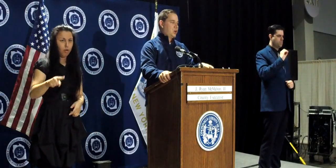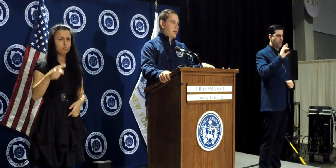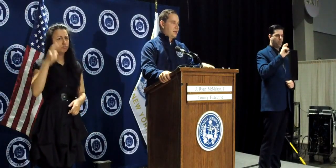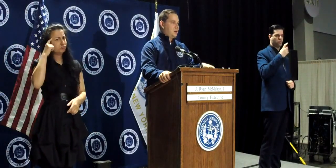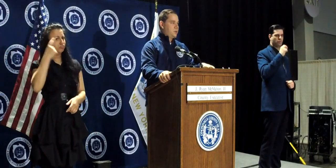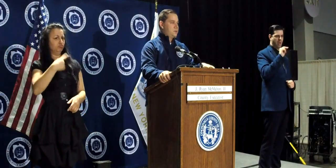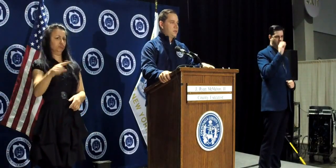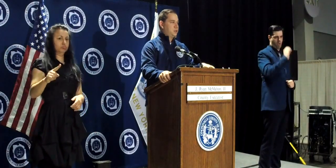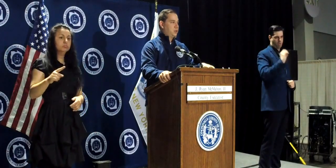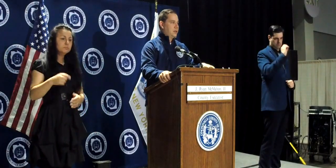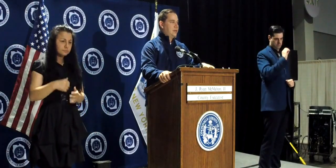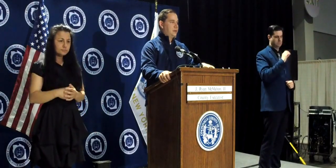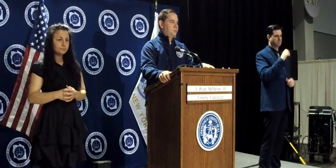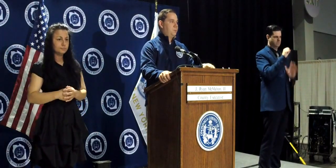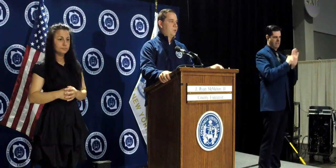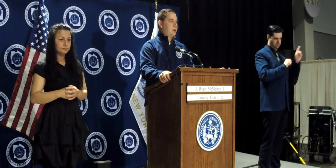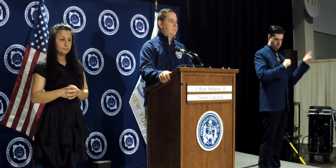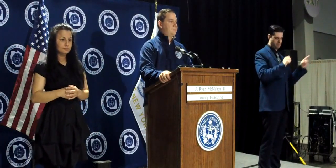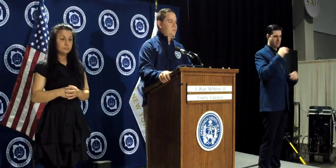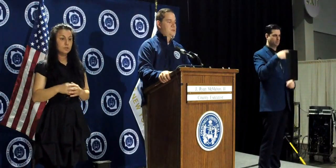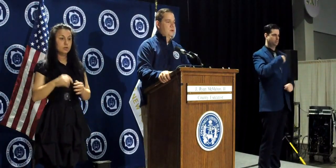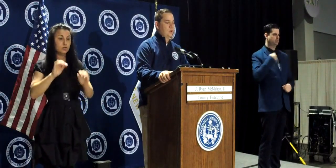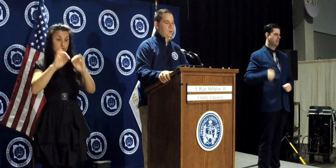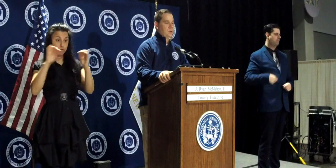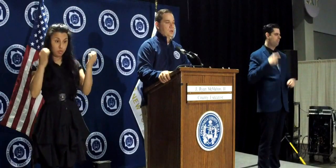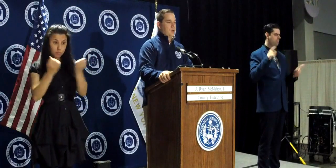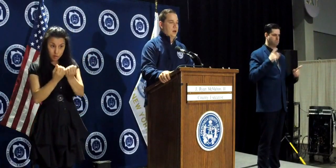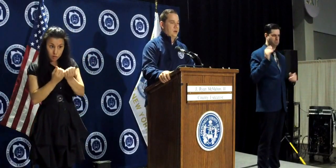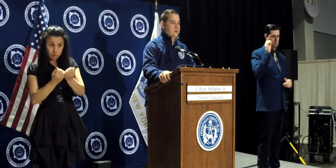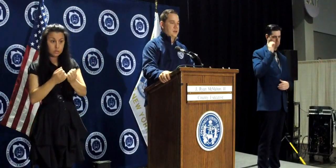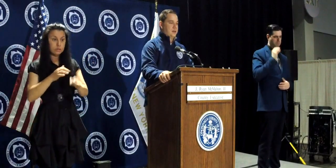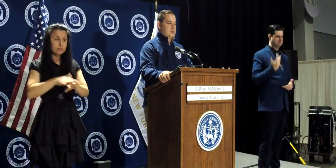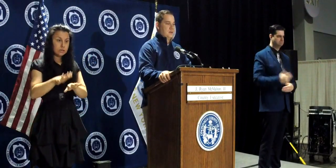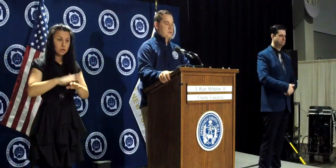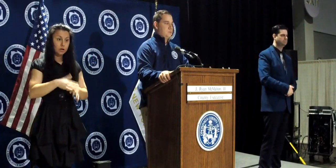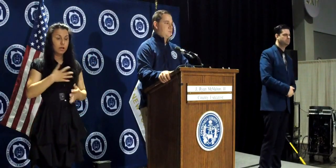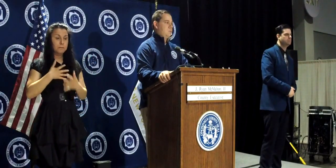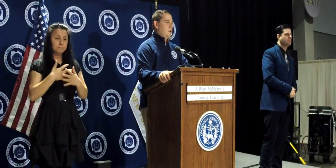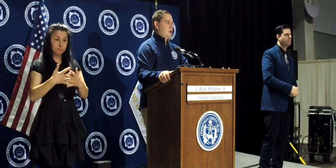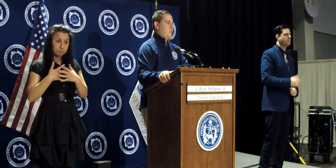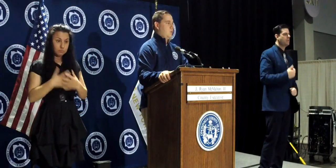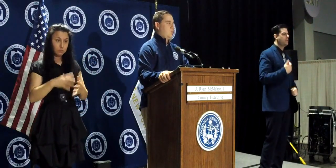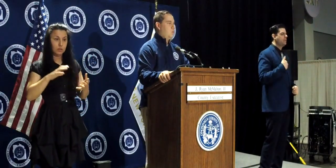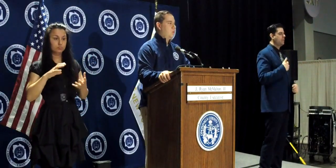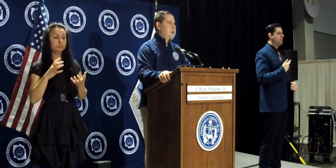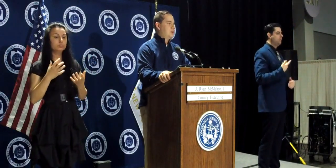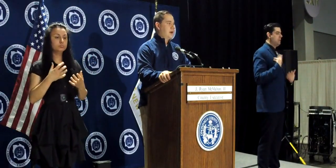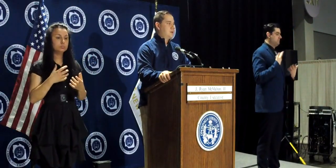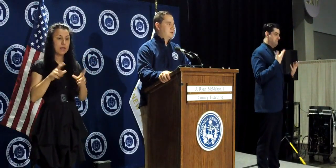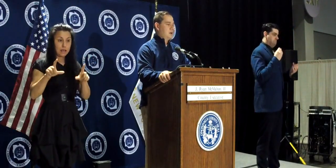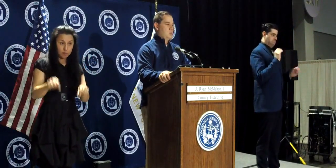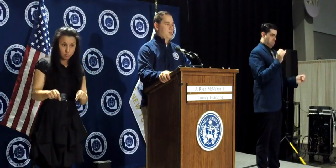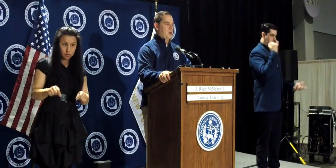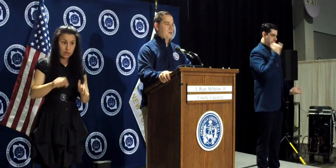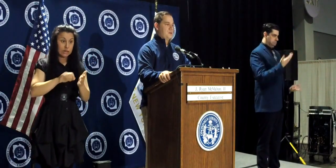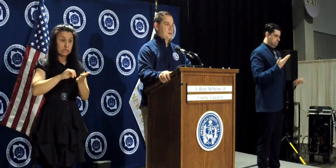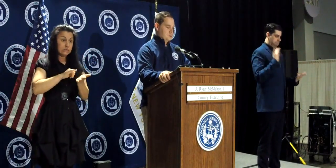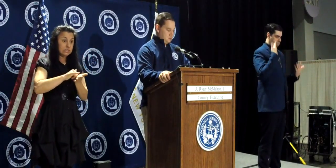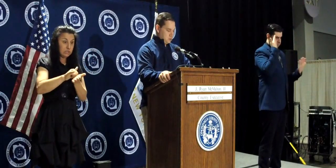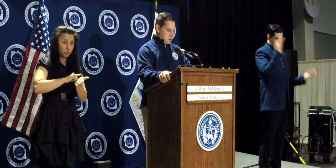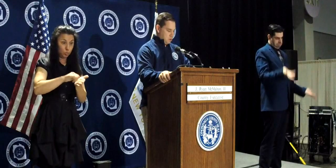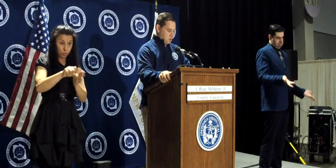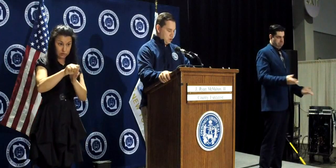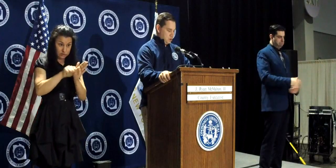communities are trying to get them because they think they're going to need them, right? And so the state needs them. We get that. We're part of the